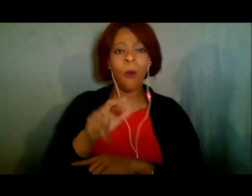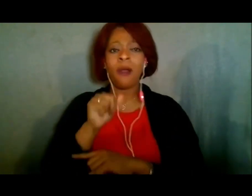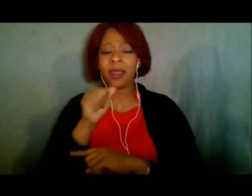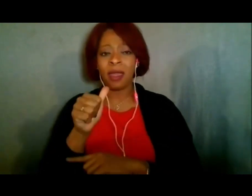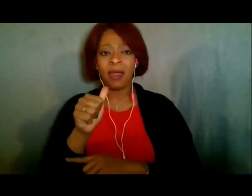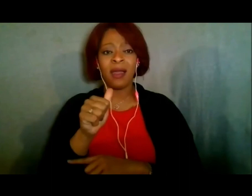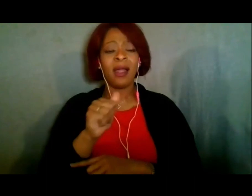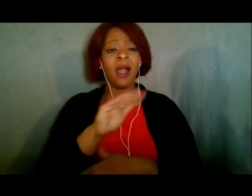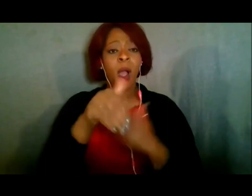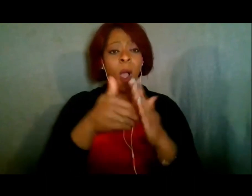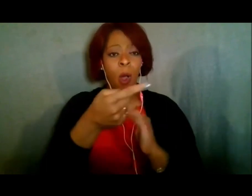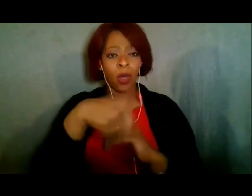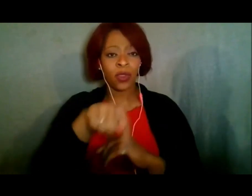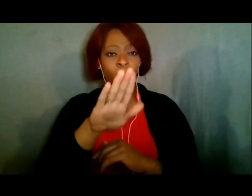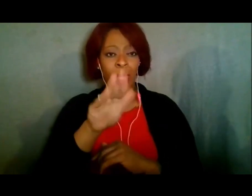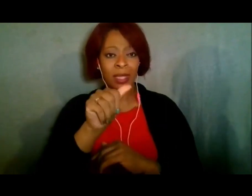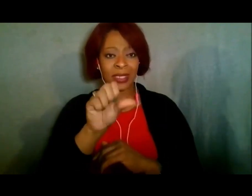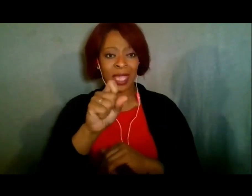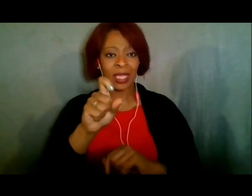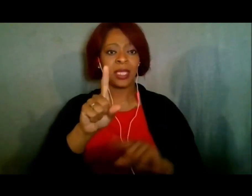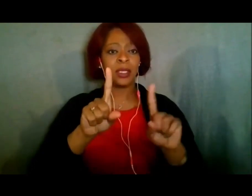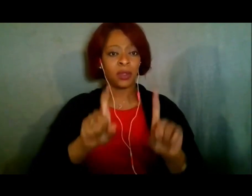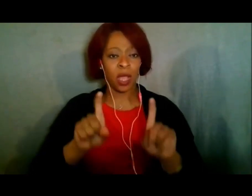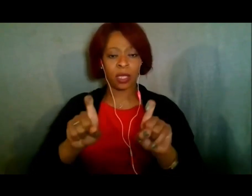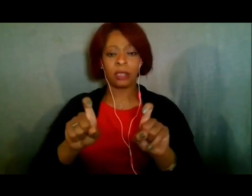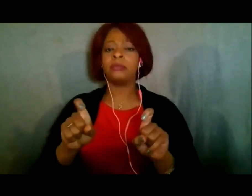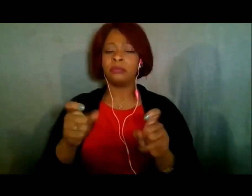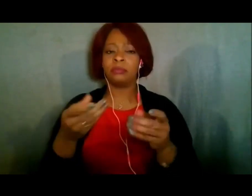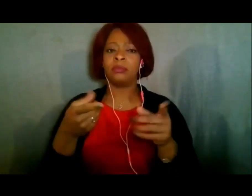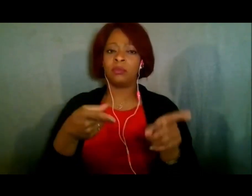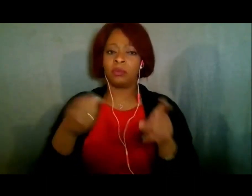All of those cases in the trials quickly resolved,